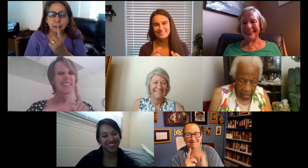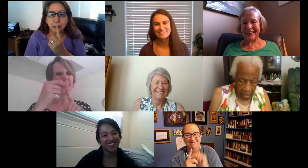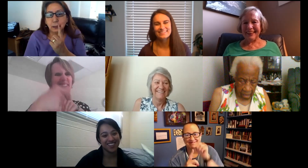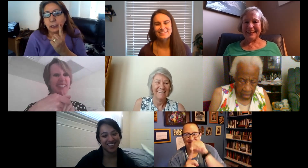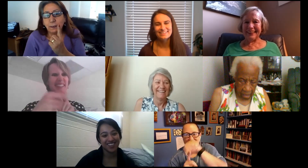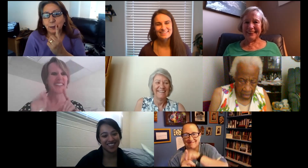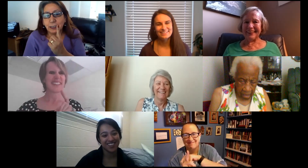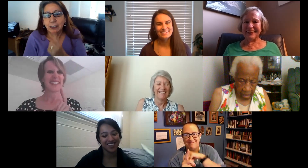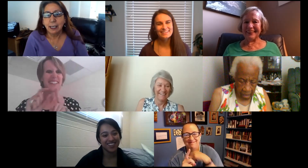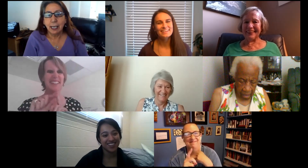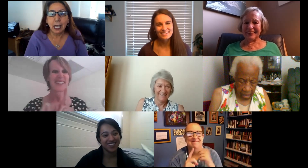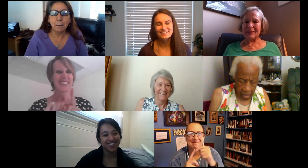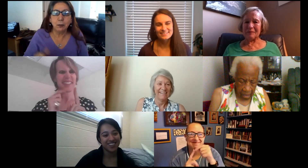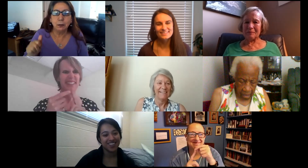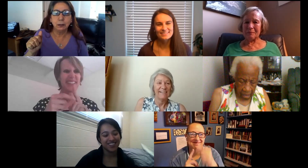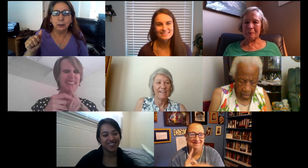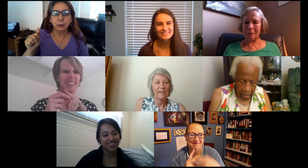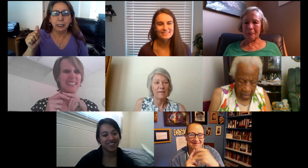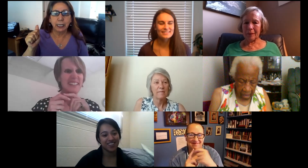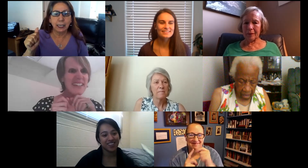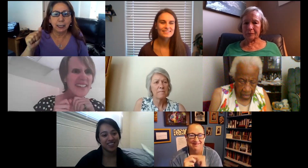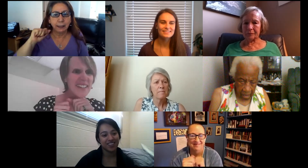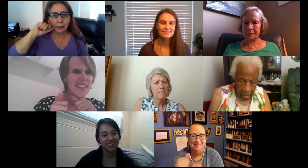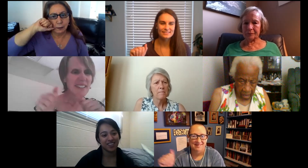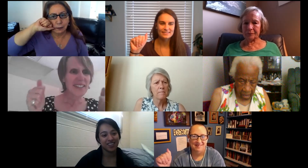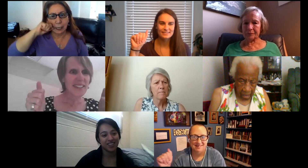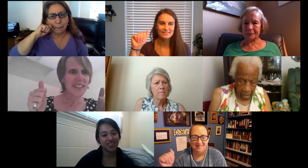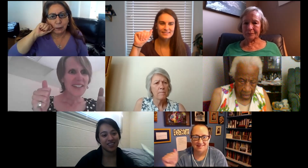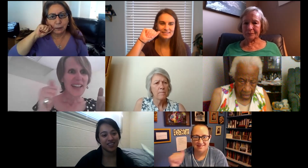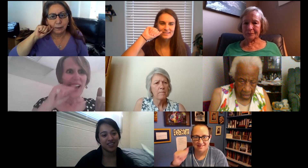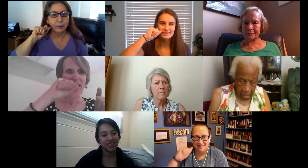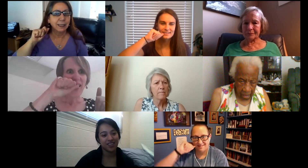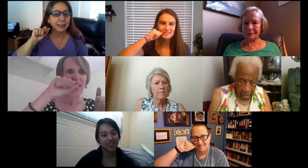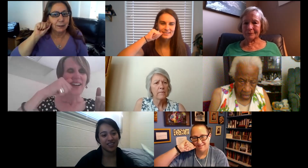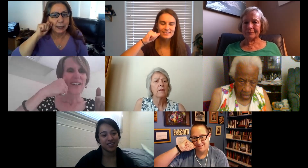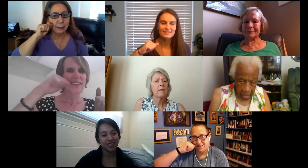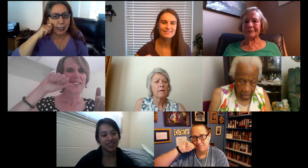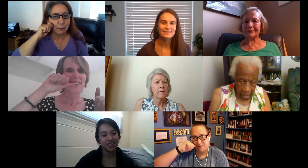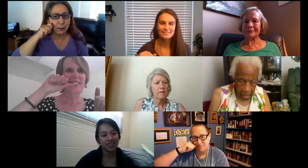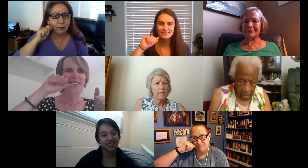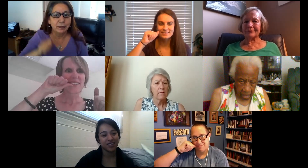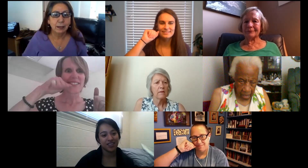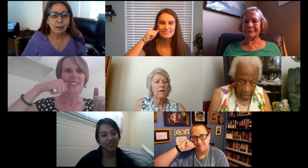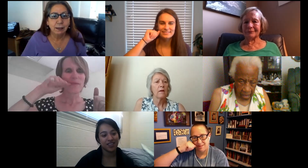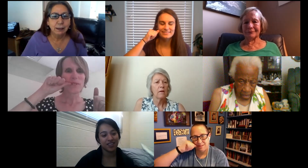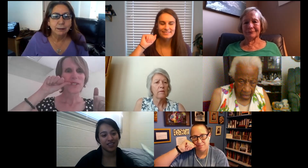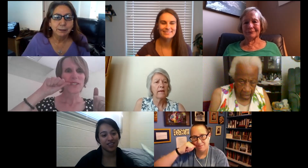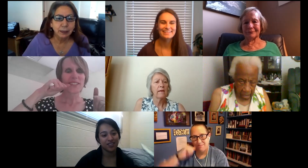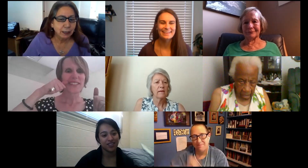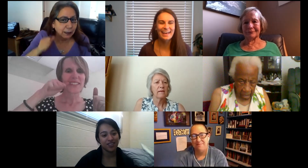So it's different. Apple with an A, you go apple. Right here, apple. Okay. On